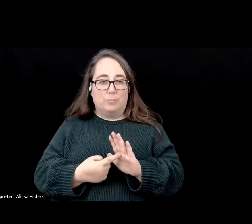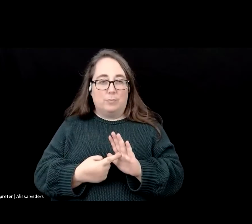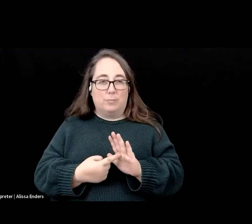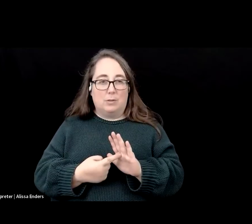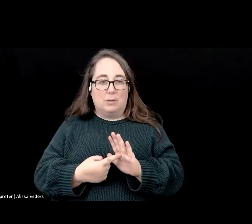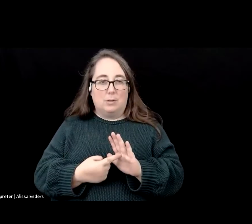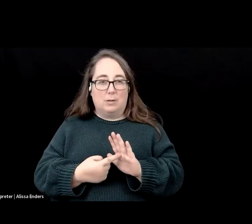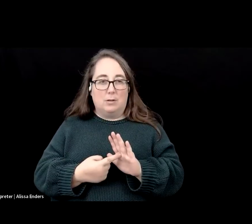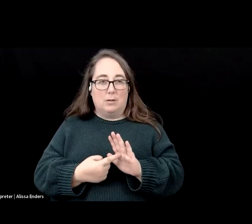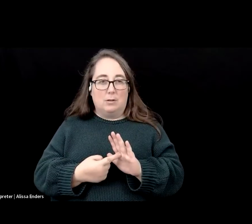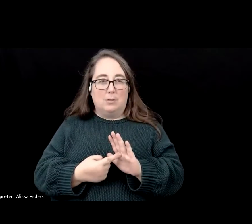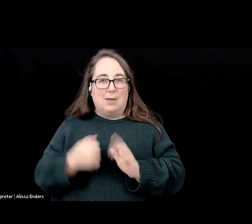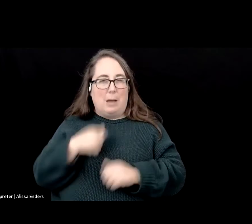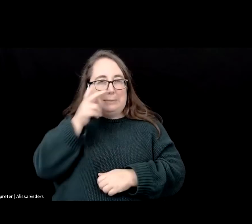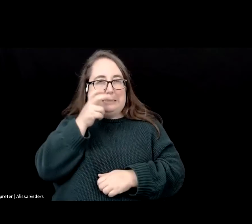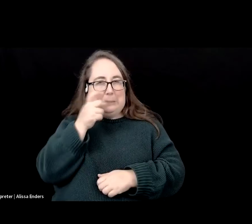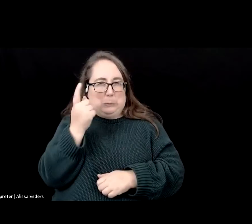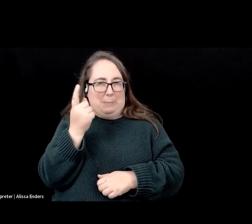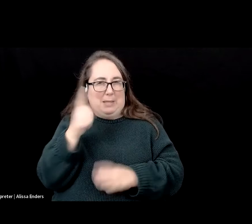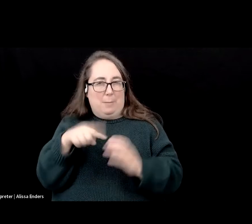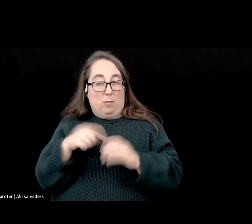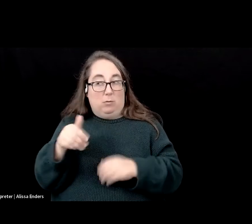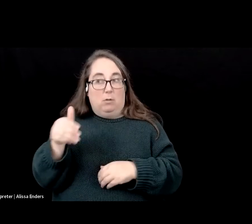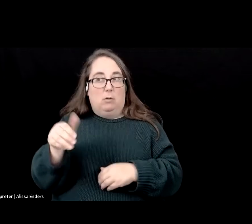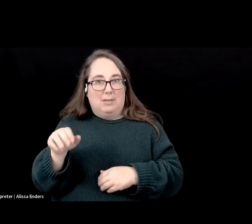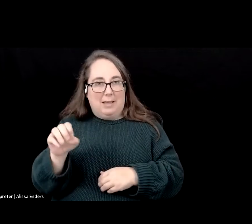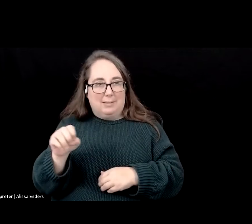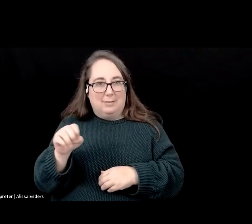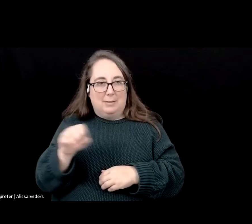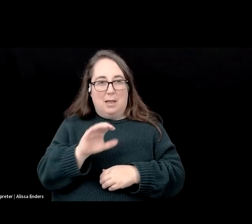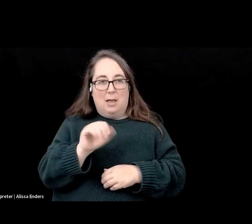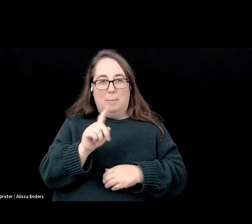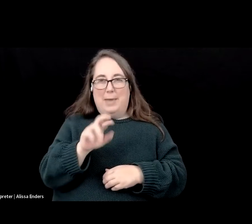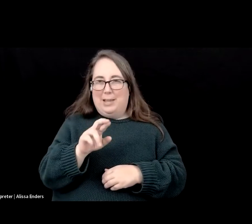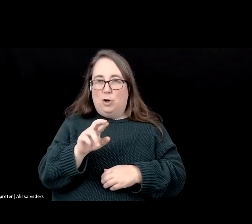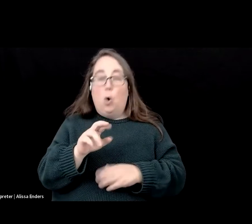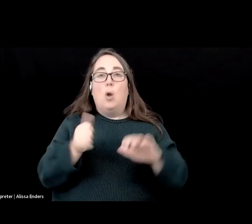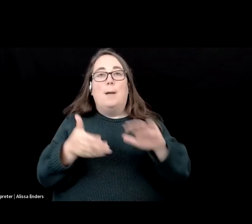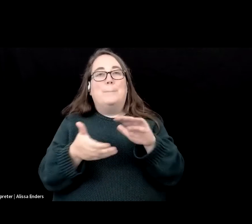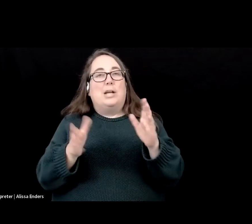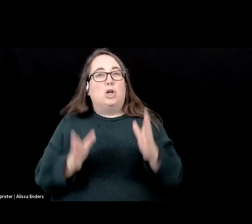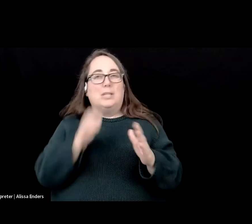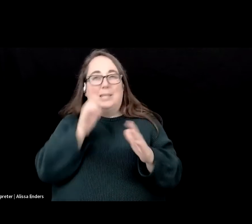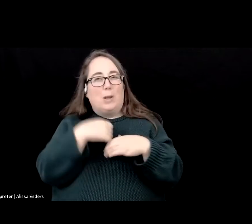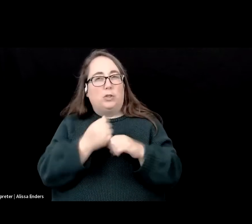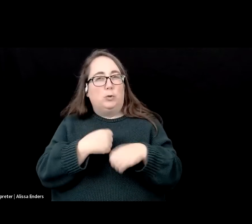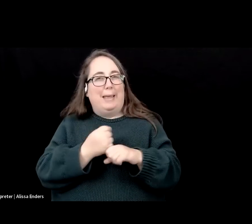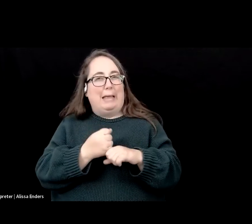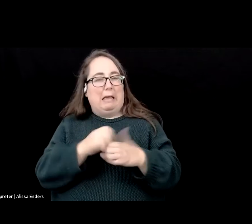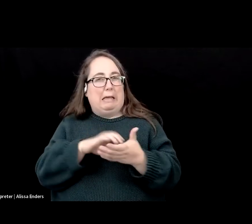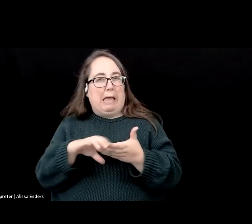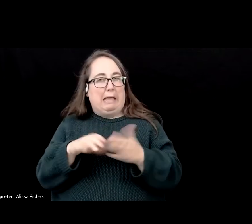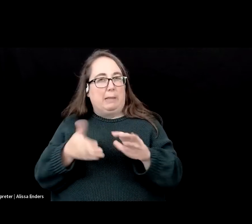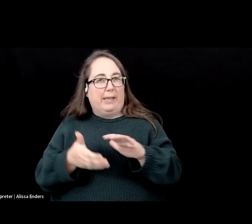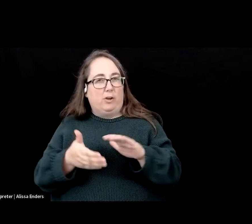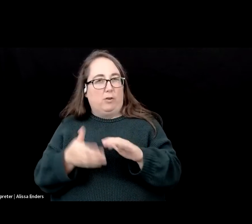up in the courts. I was just listening to something about who remembers of the baker who didn't want to bake the cake for the gay couple. There's a new case coming up in the Supreme Court in the